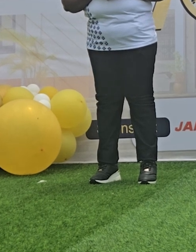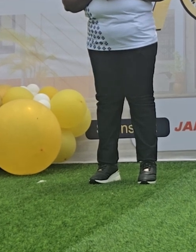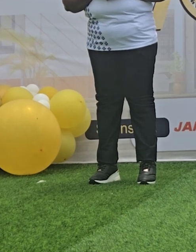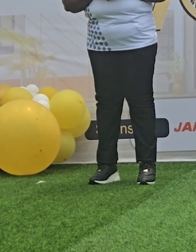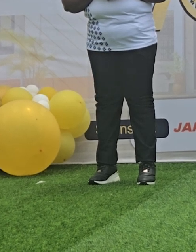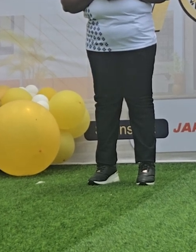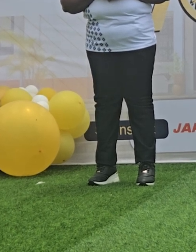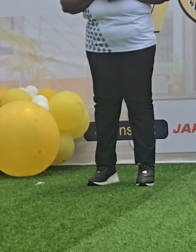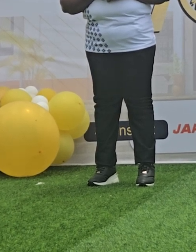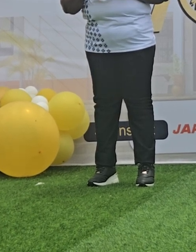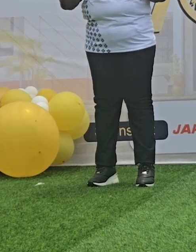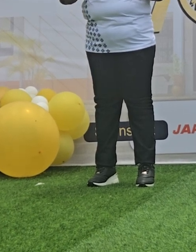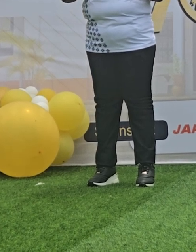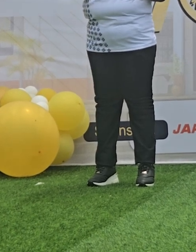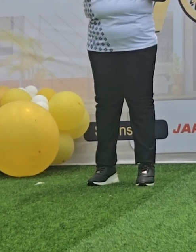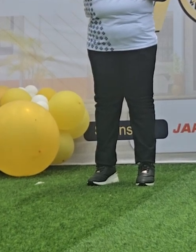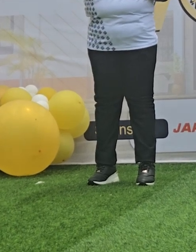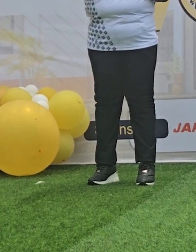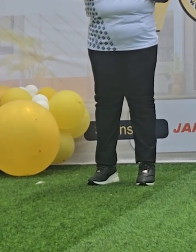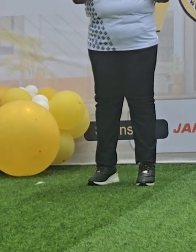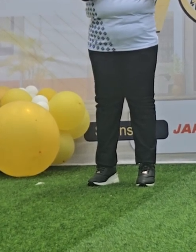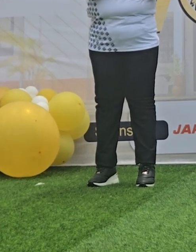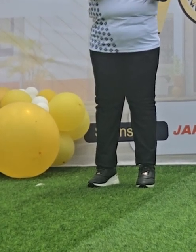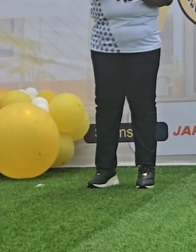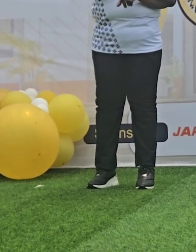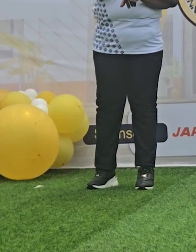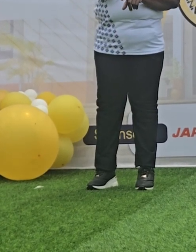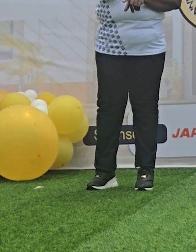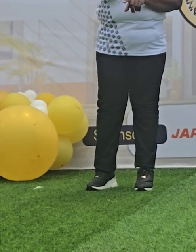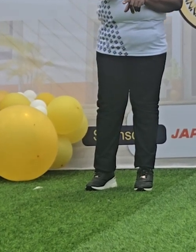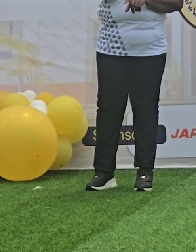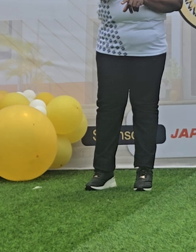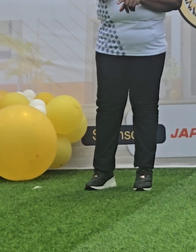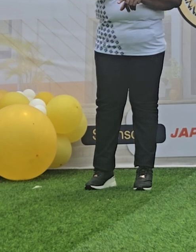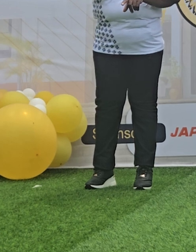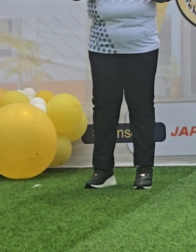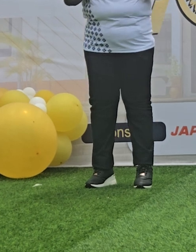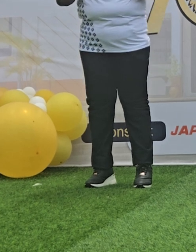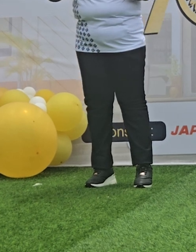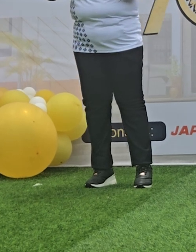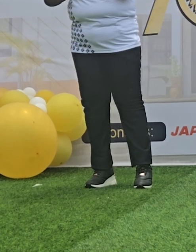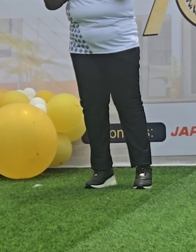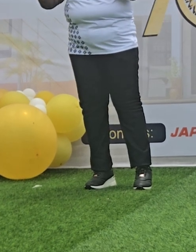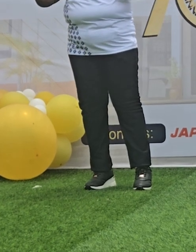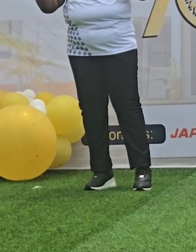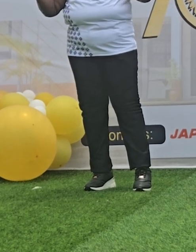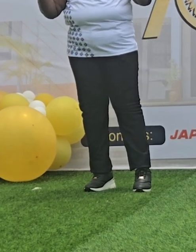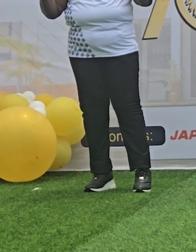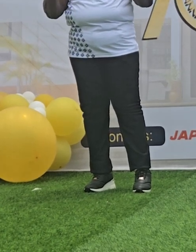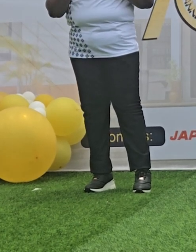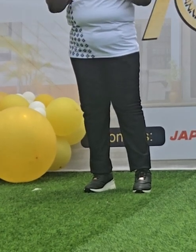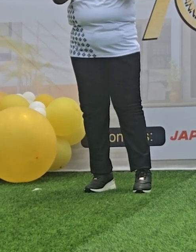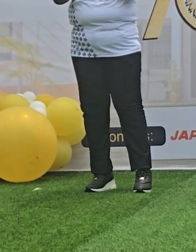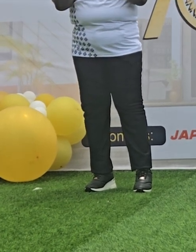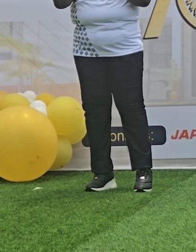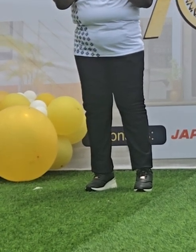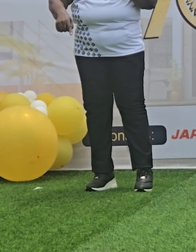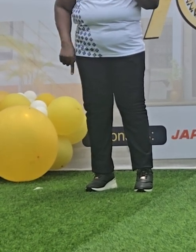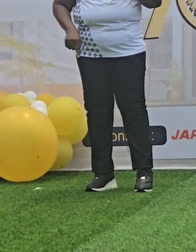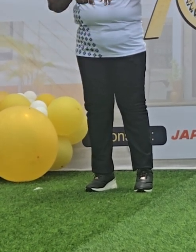The third phase from 85 to 2000 can be referred to as